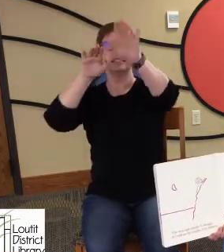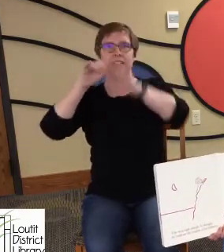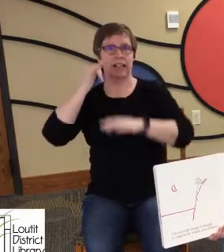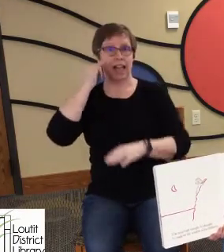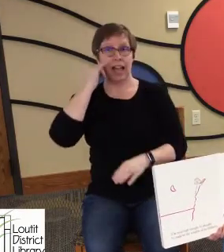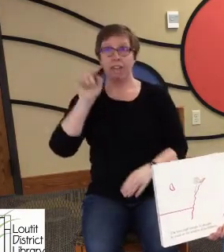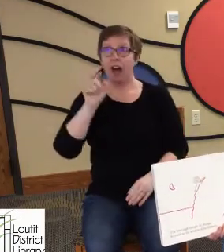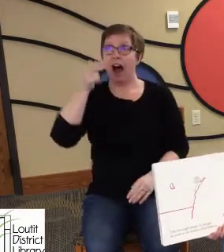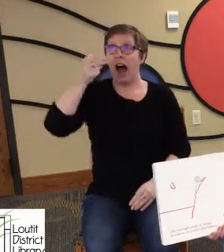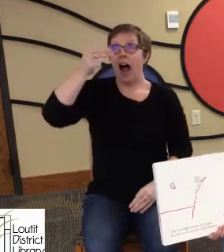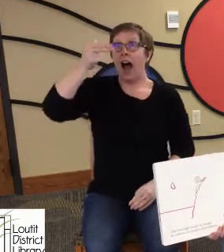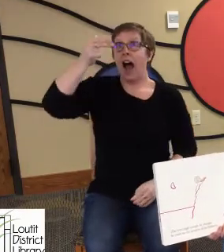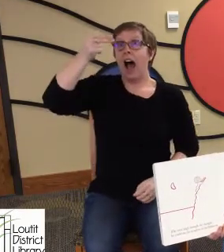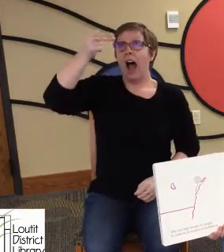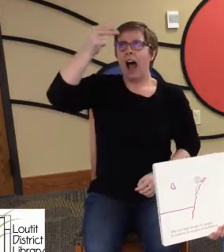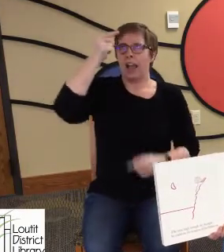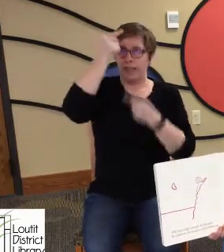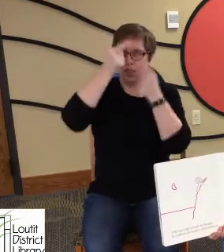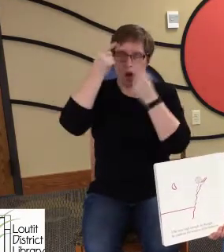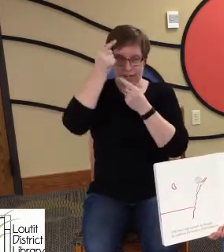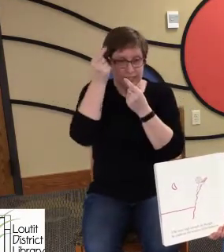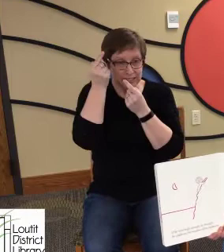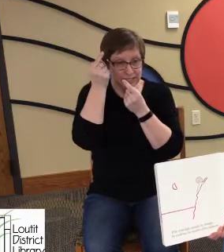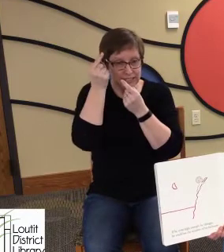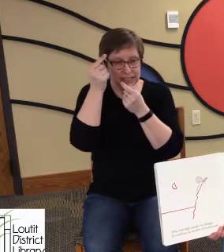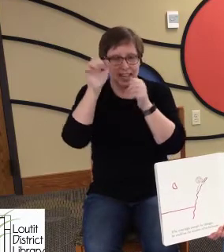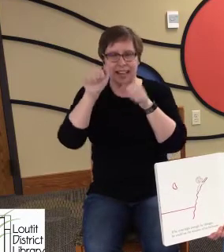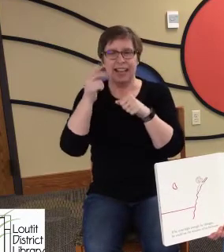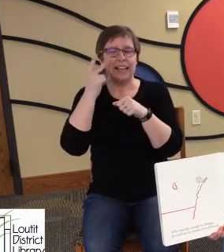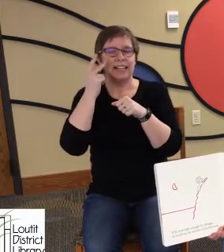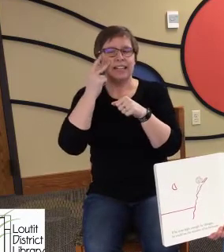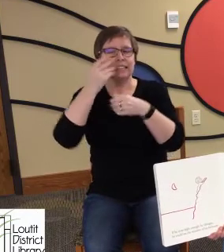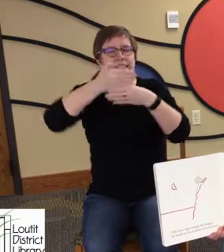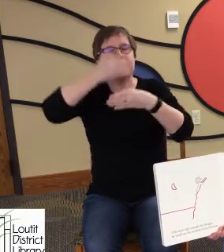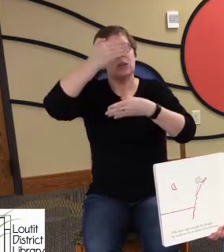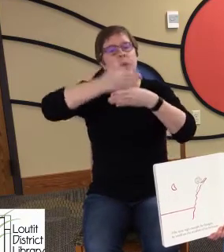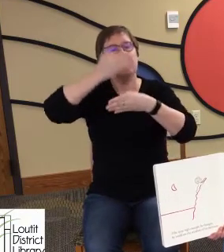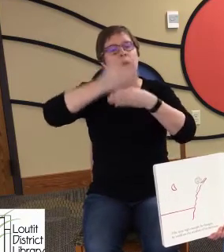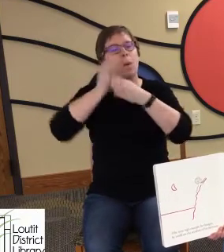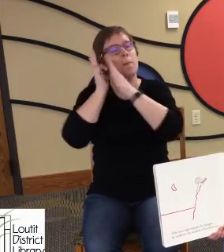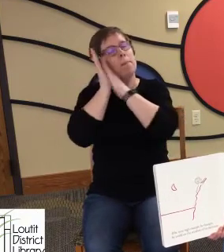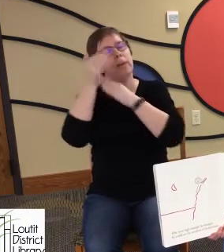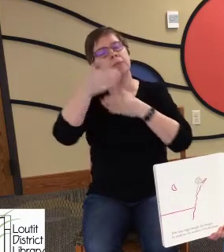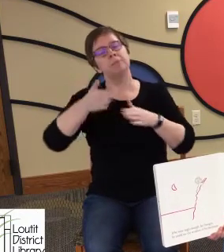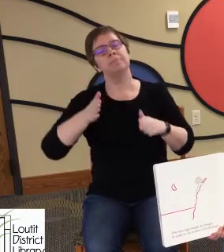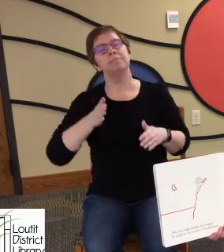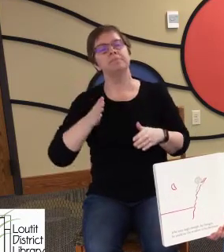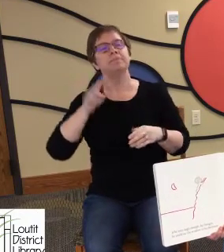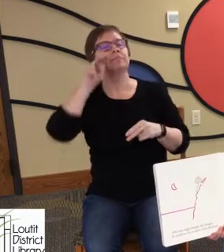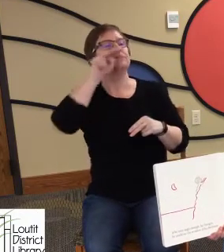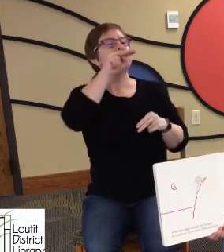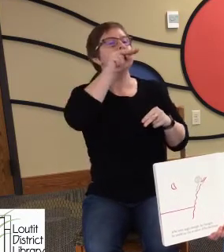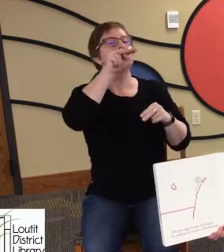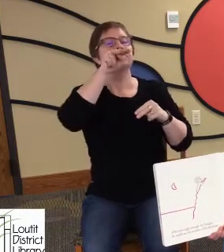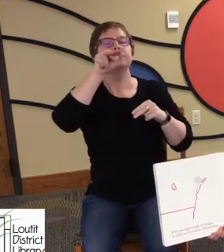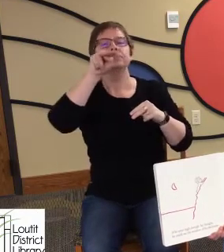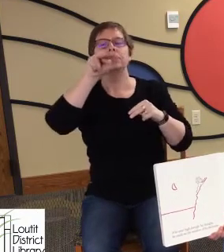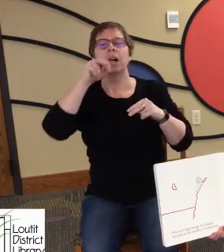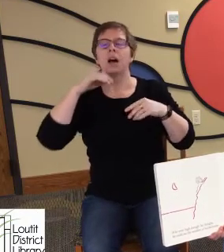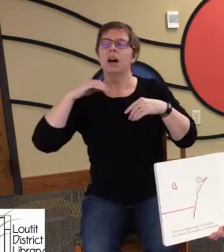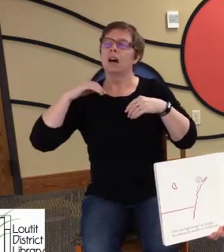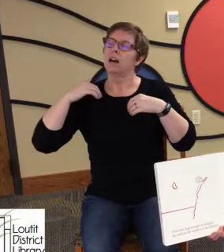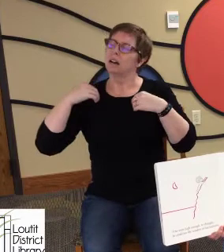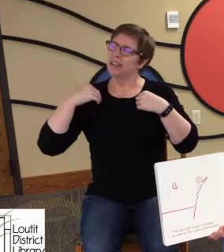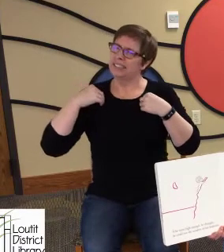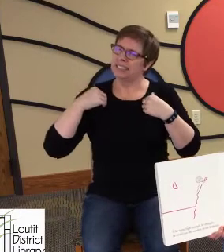If he went high enough, he thought, he could see the window of his bedroom. He was tired,